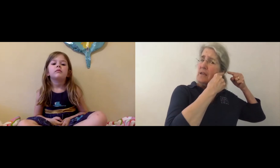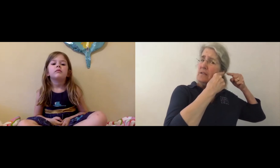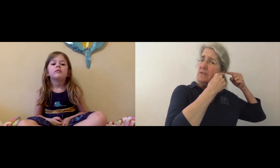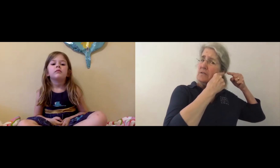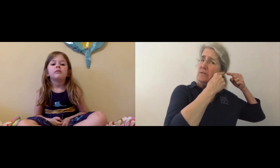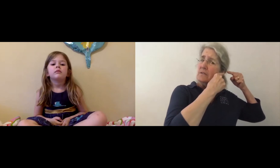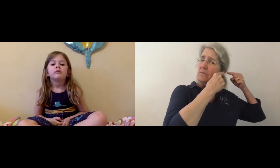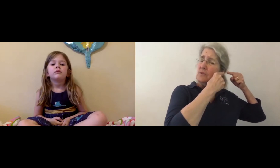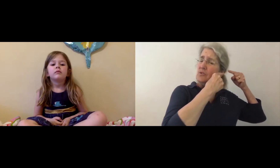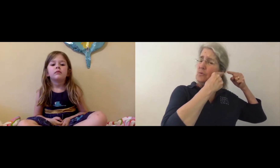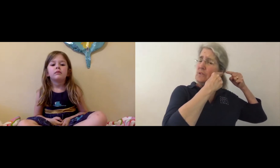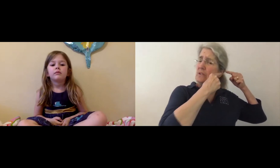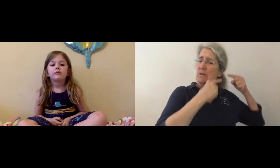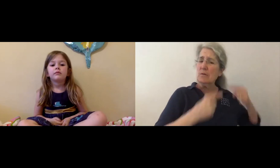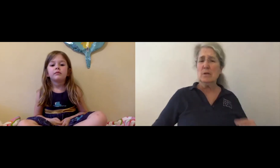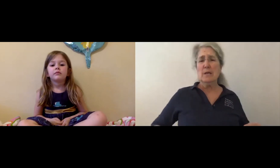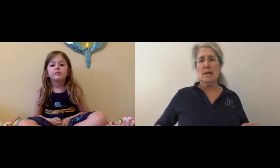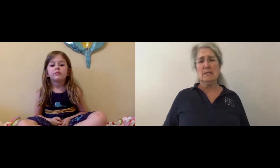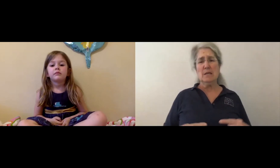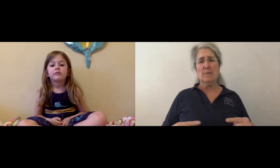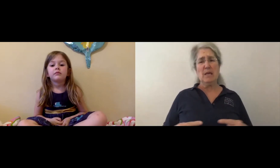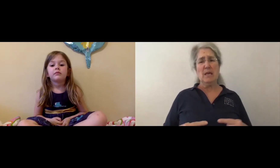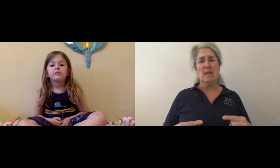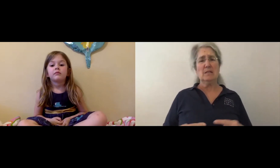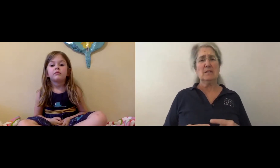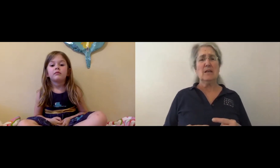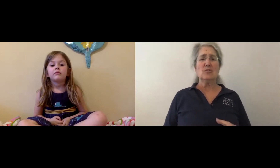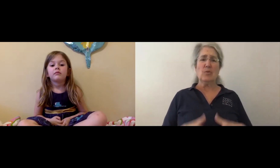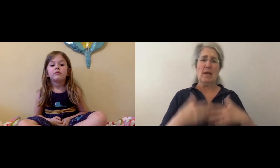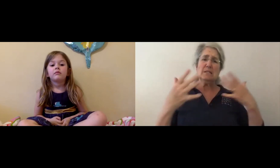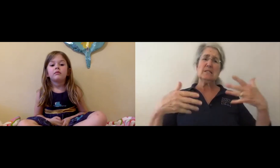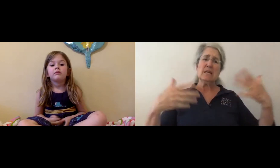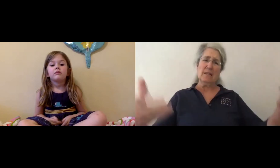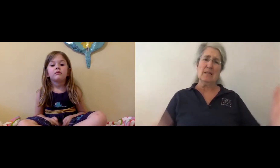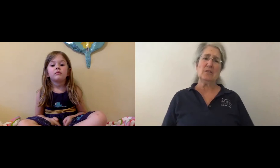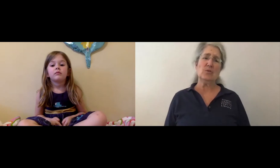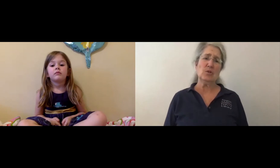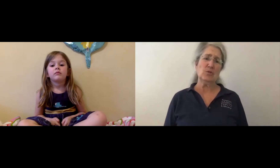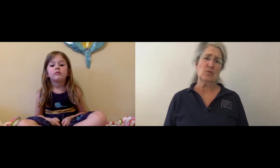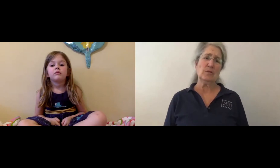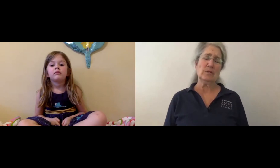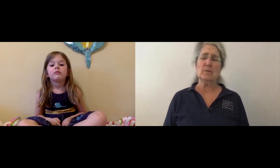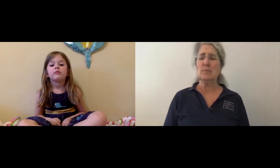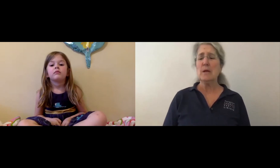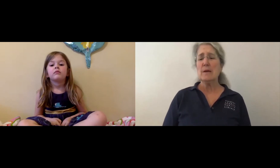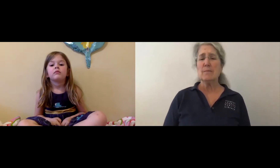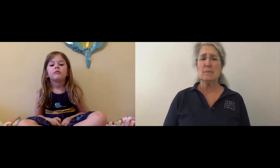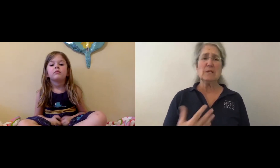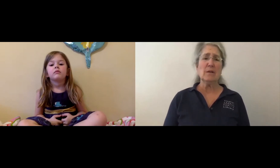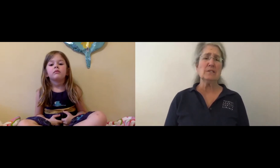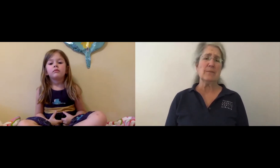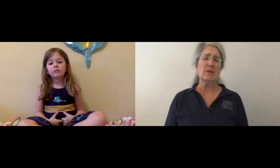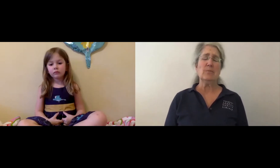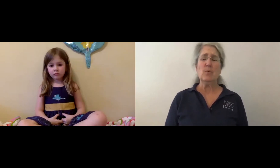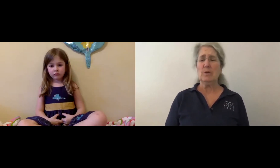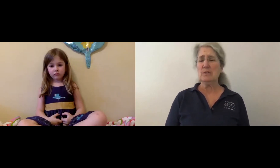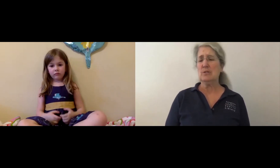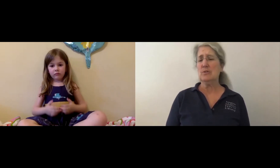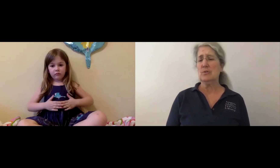earaches when she was little and tummy aches. So that's a sign that you can use to tell something important to your